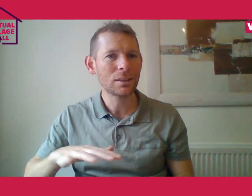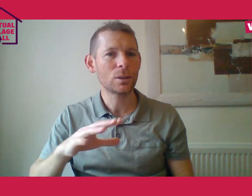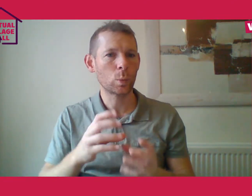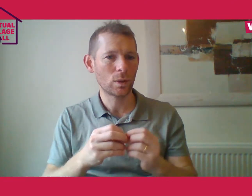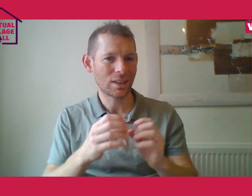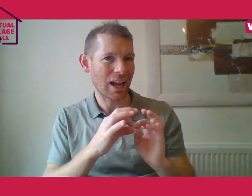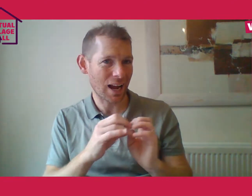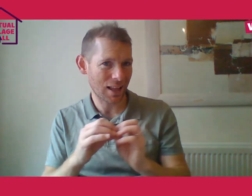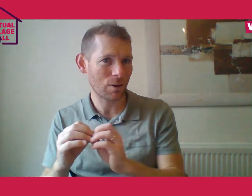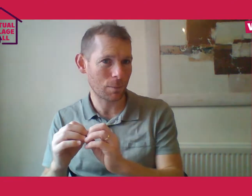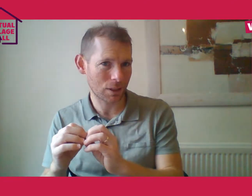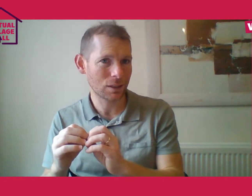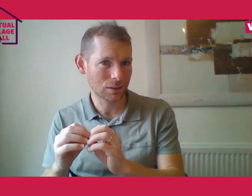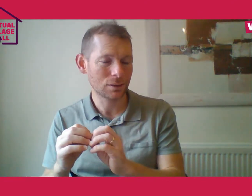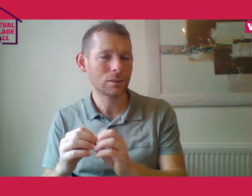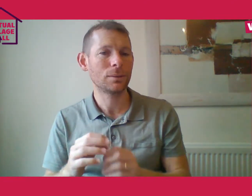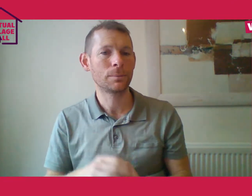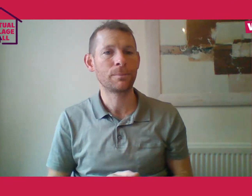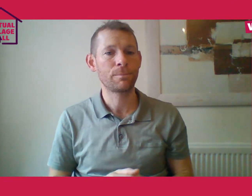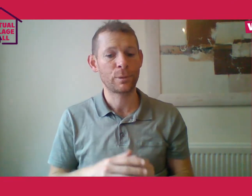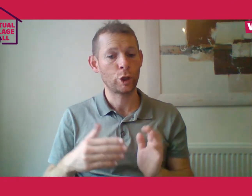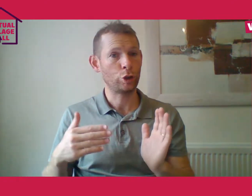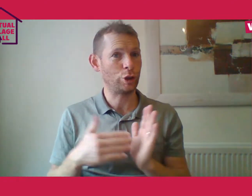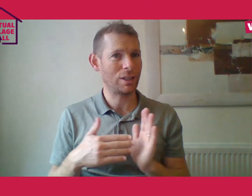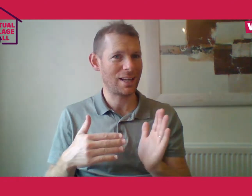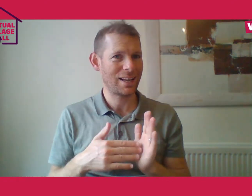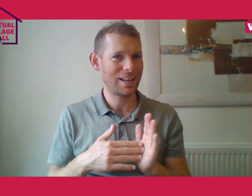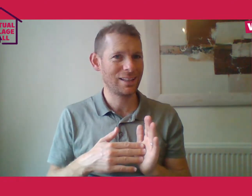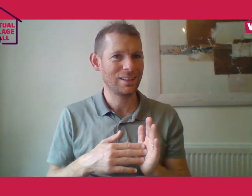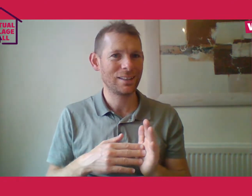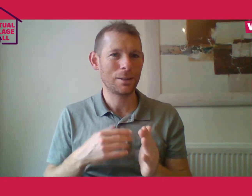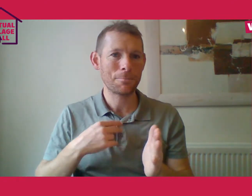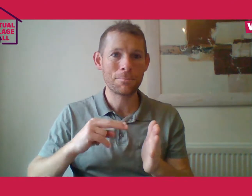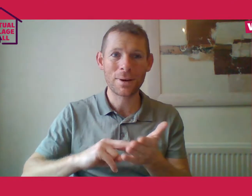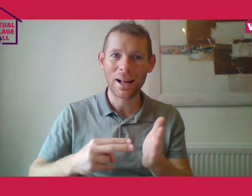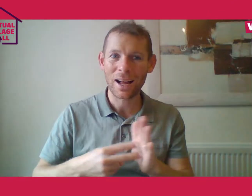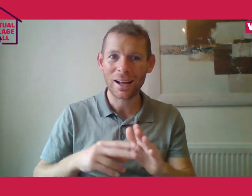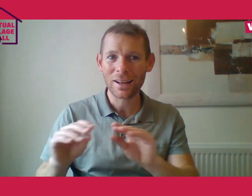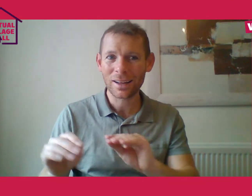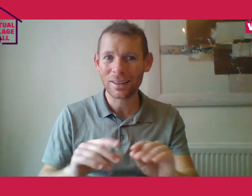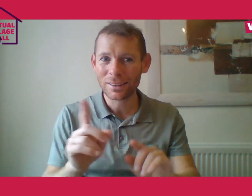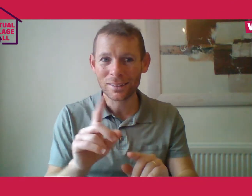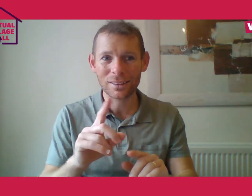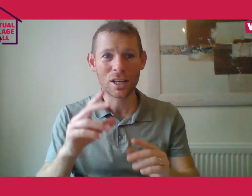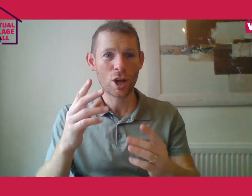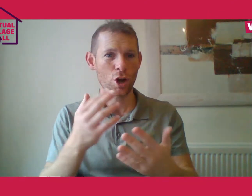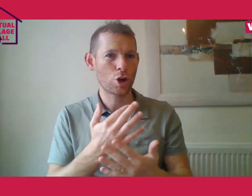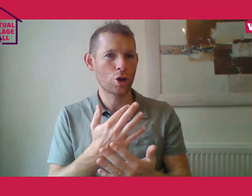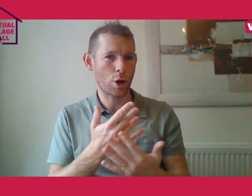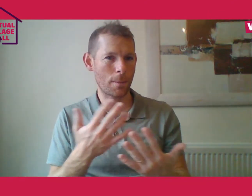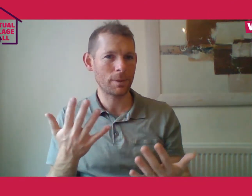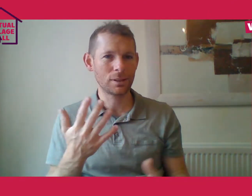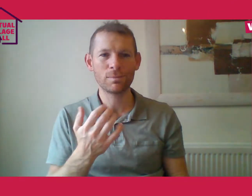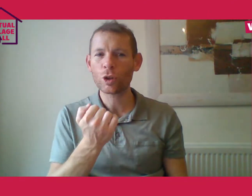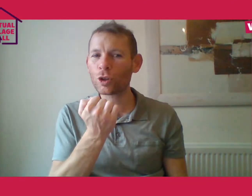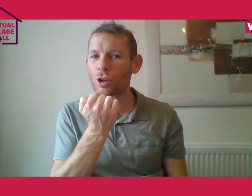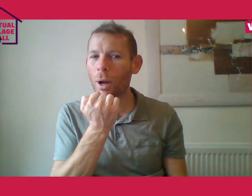we moved on to some family signs, and then we refreshed the alphabet as well. So the plan for today is that we will